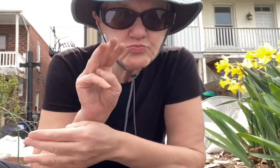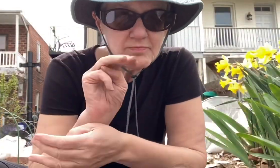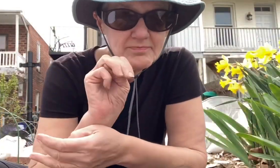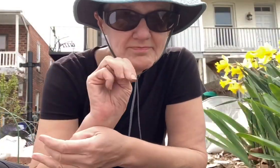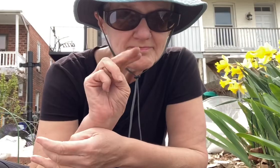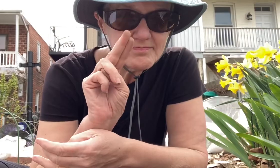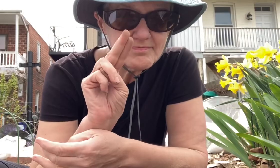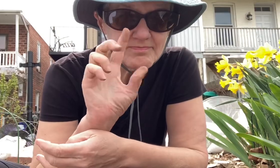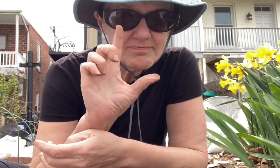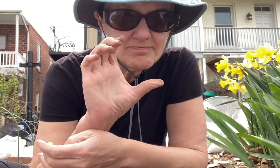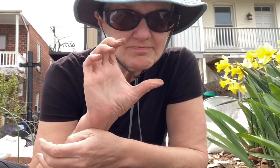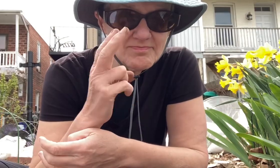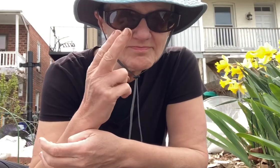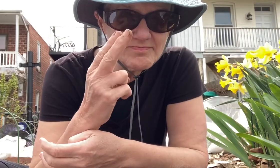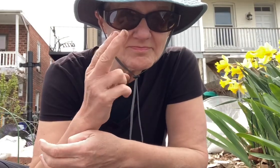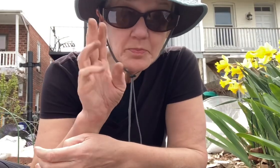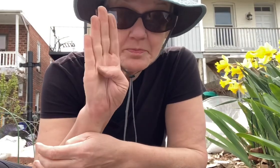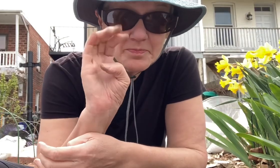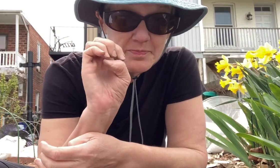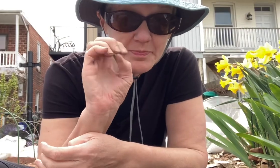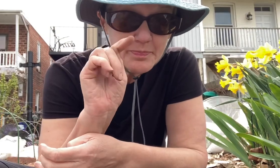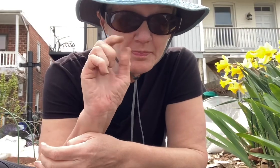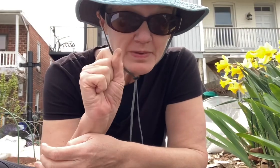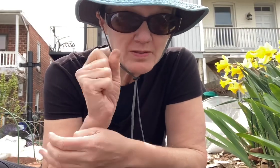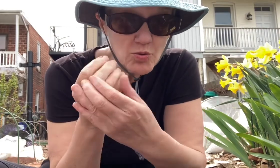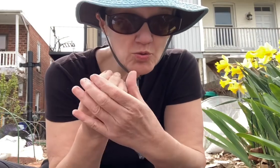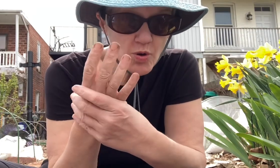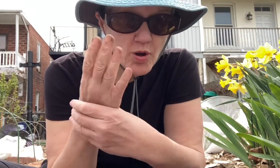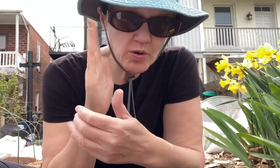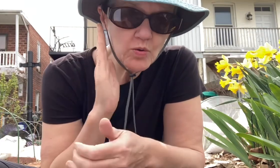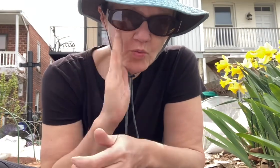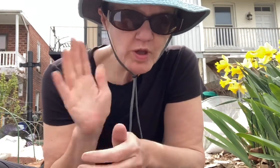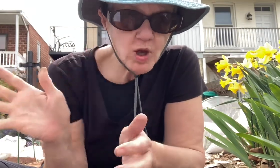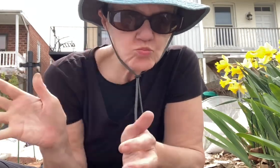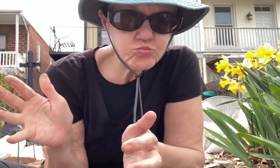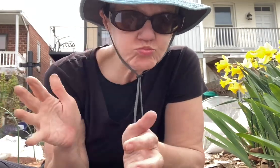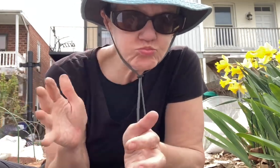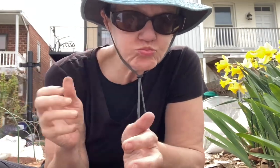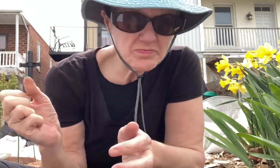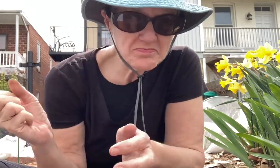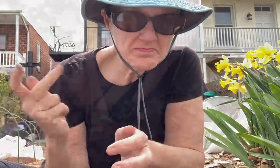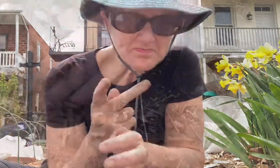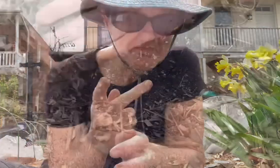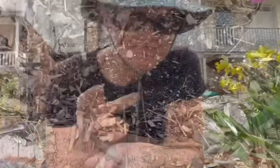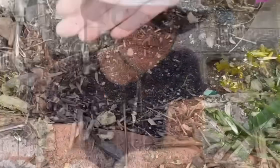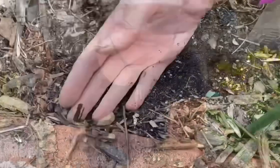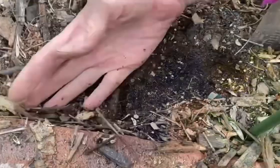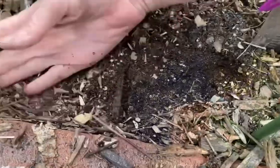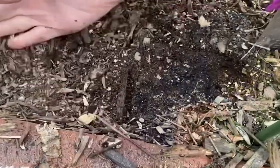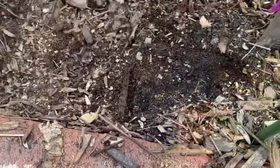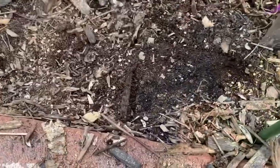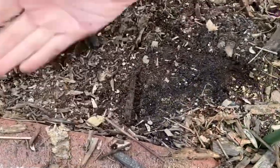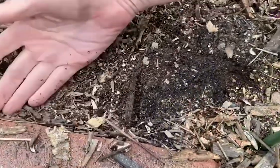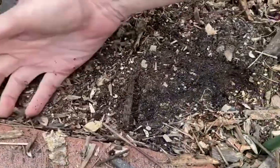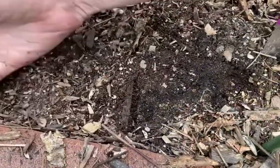Now we also want to move away the mulch. After the beets are established, we'll put the mulch